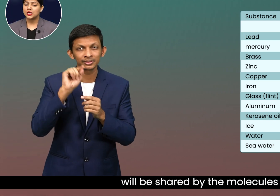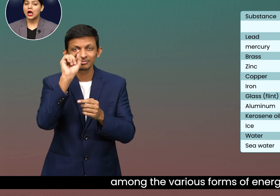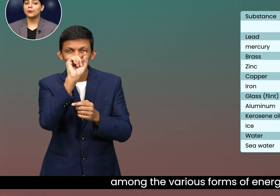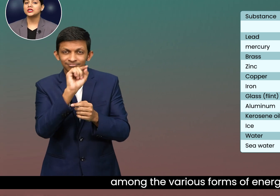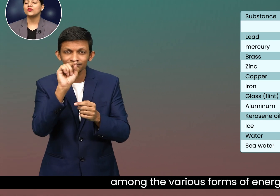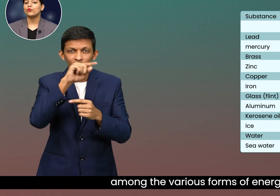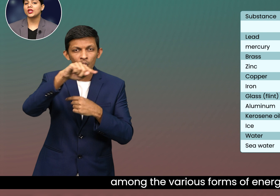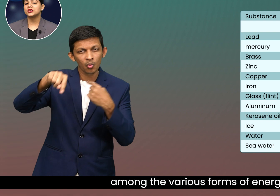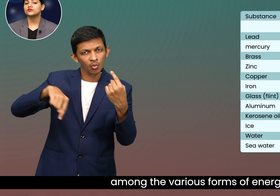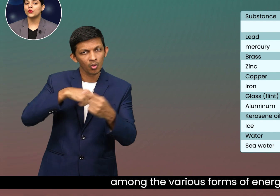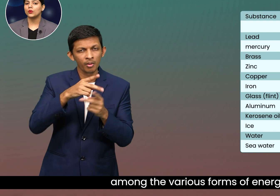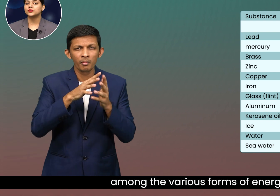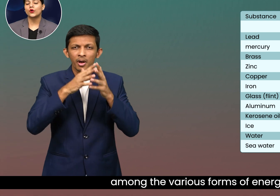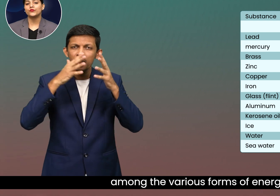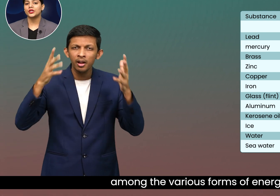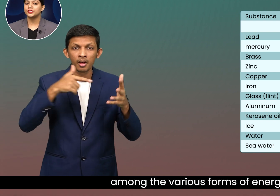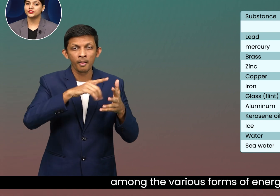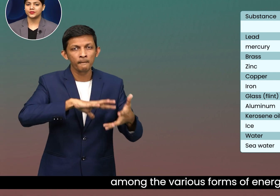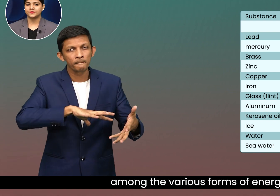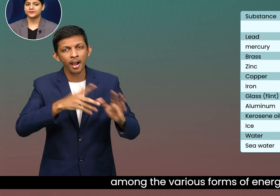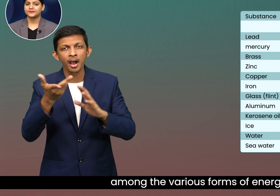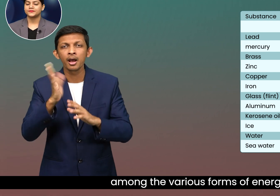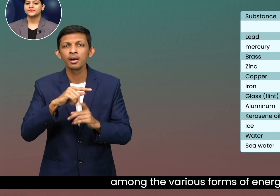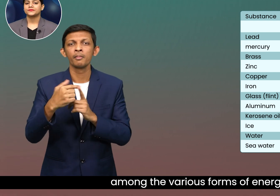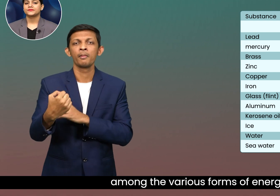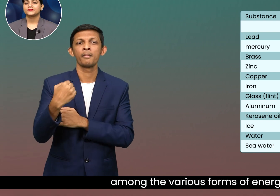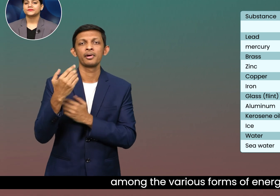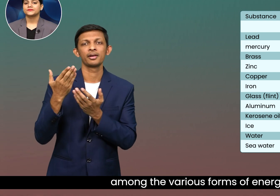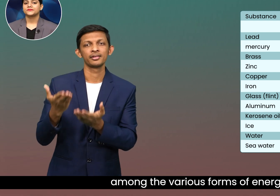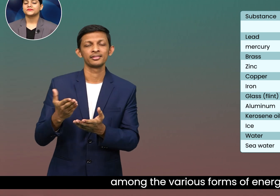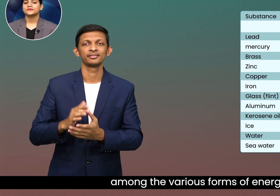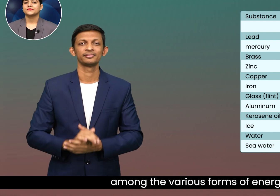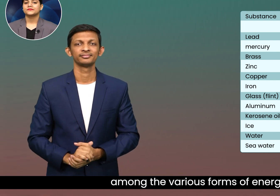molecules among the various forms of energy.